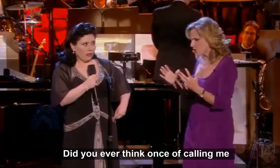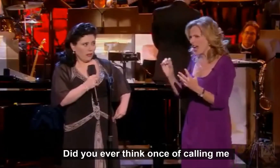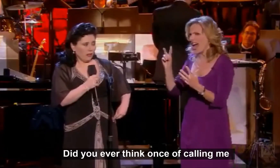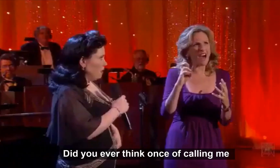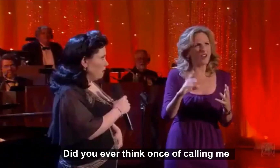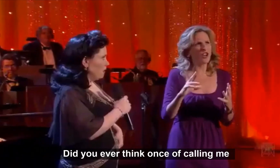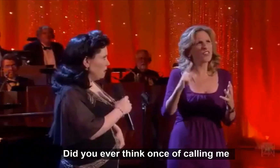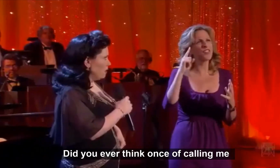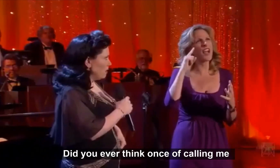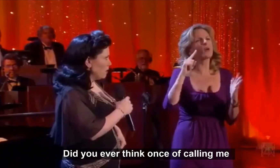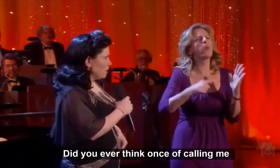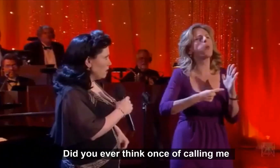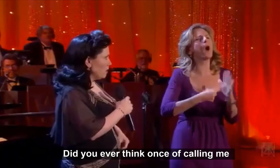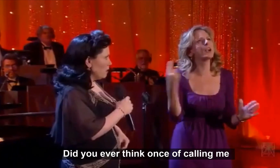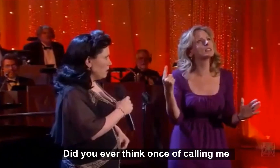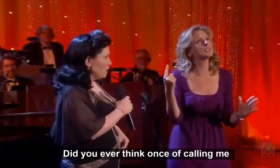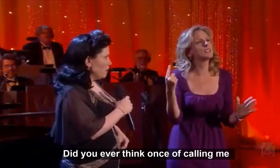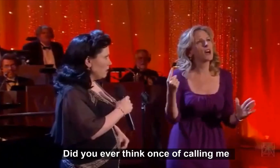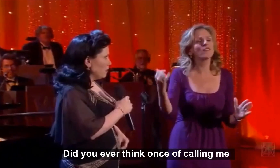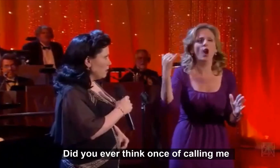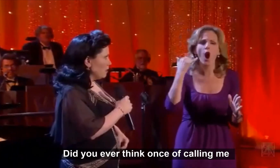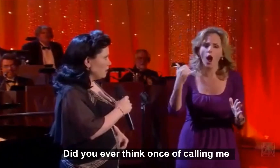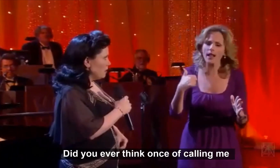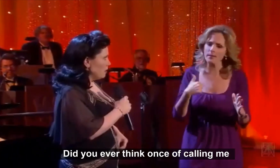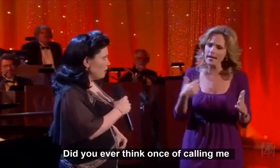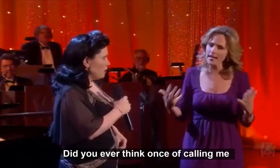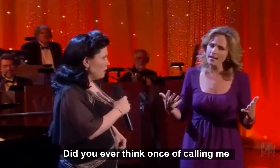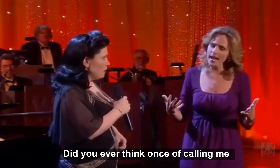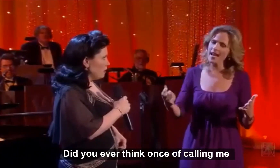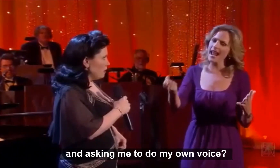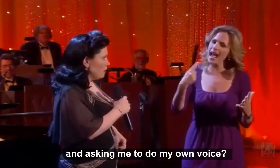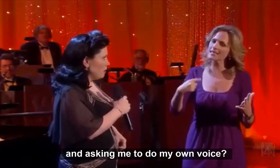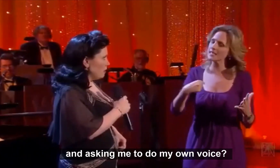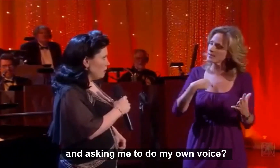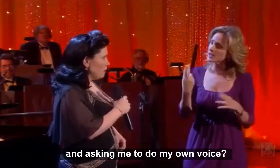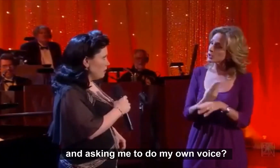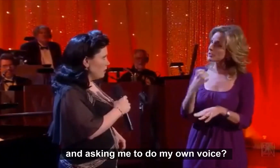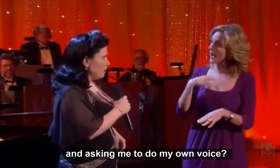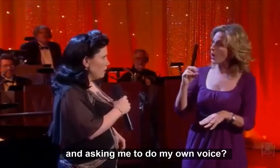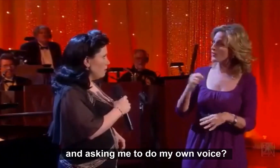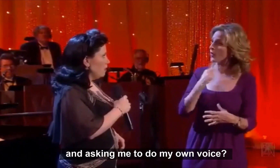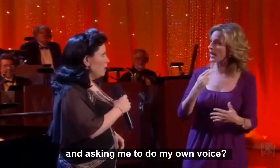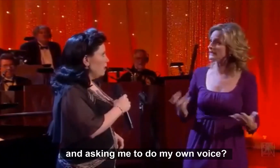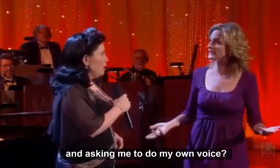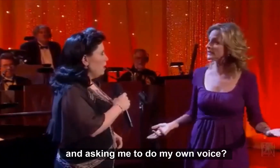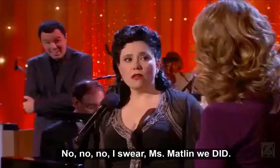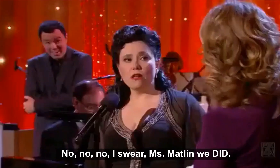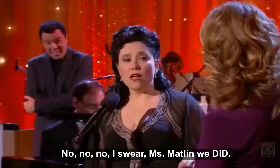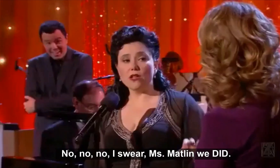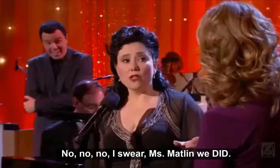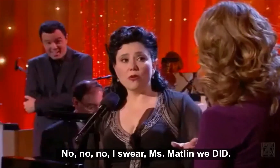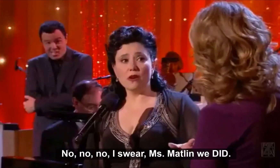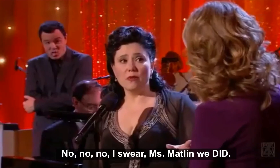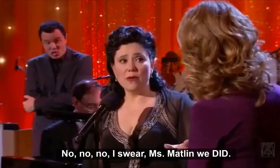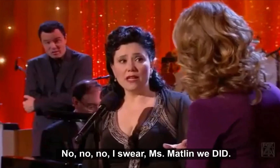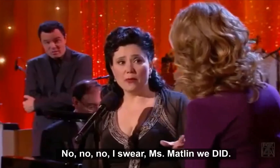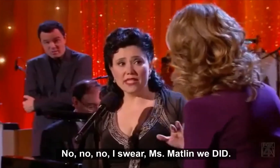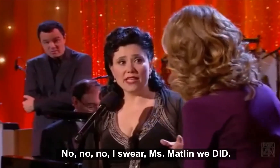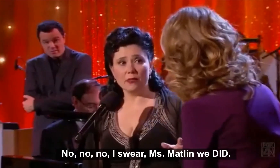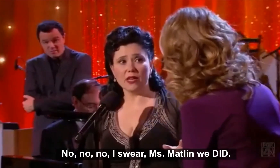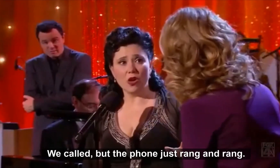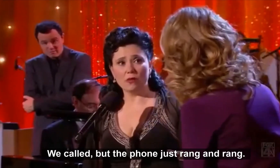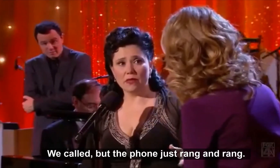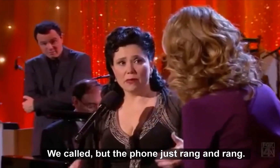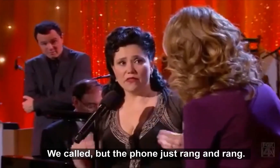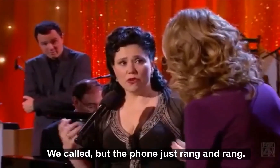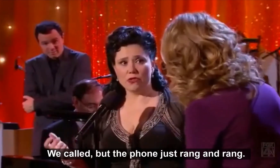you ever think once of calling me and asking me to use my own voice? No, no, I swear, Miss Matlin, we did.